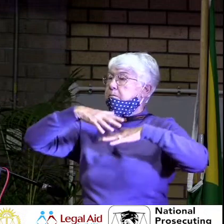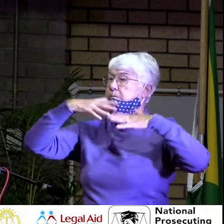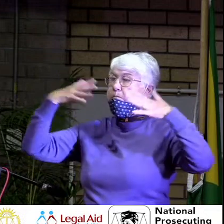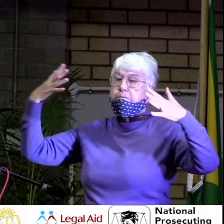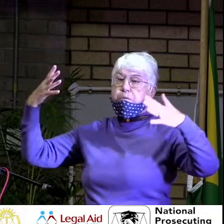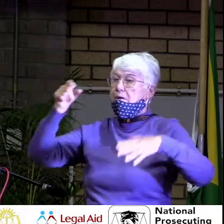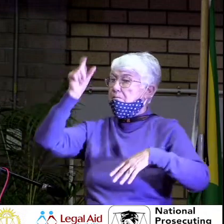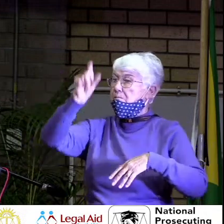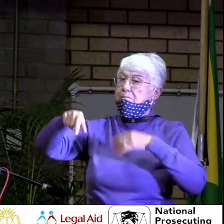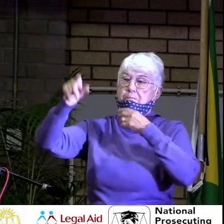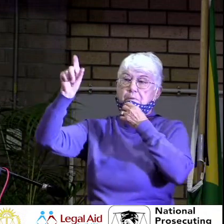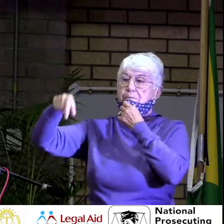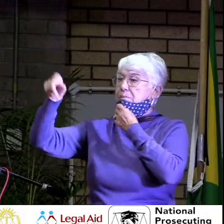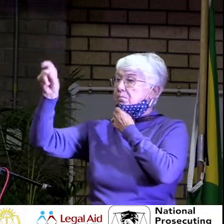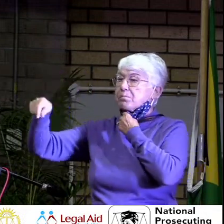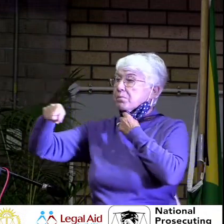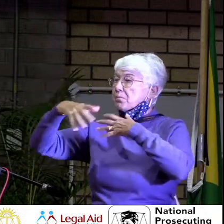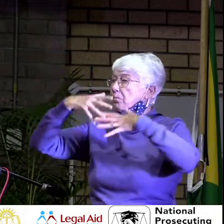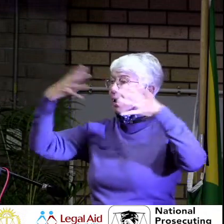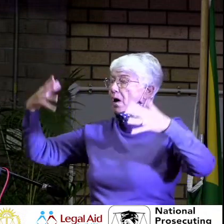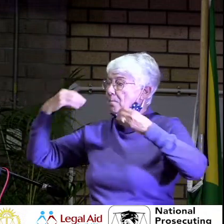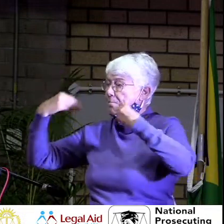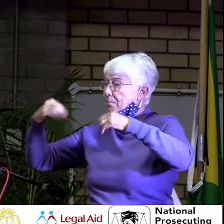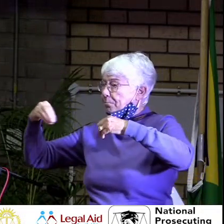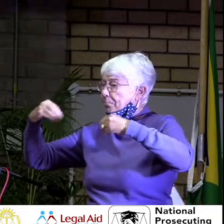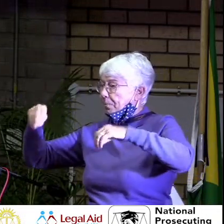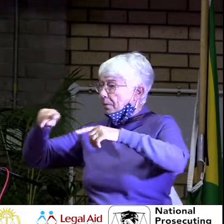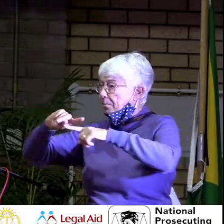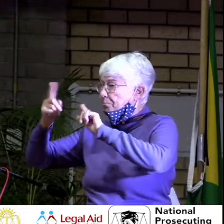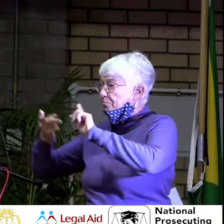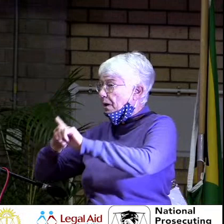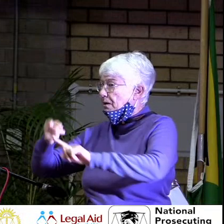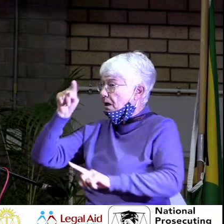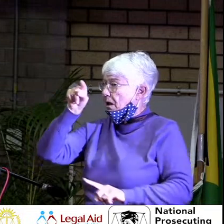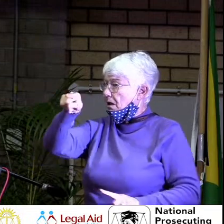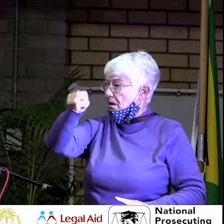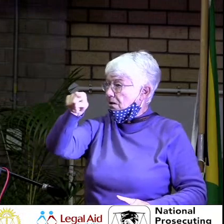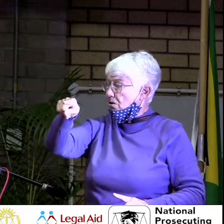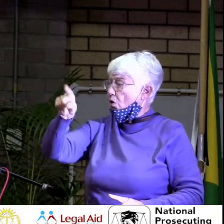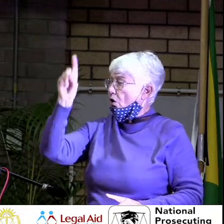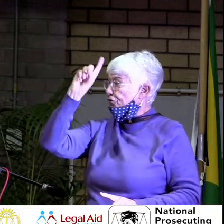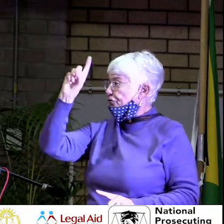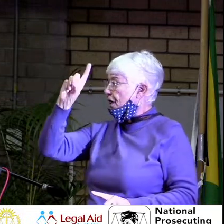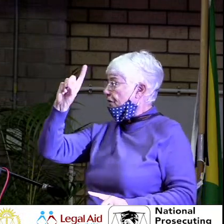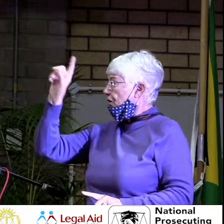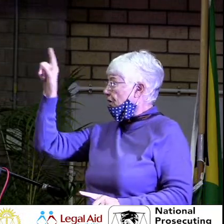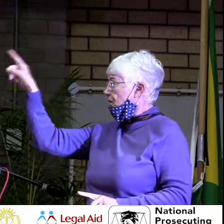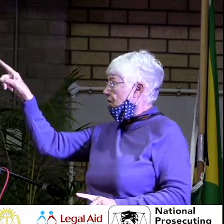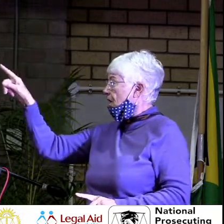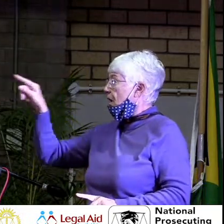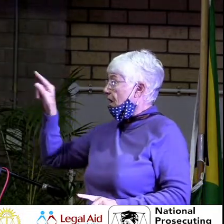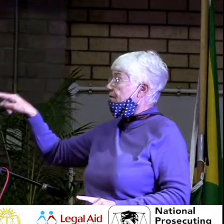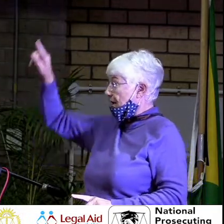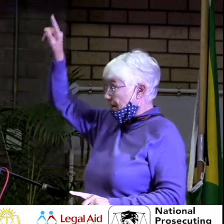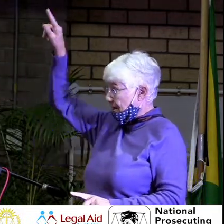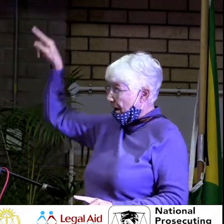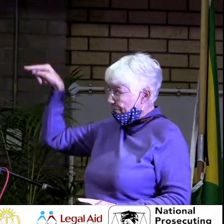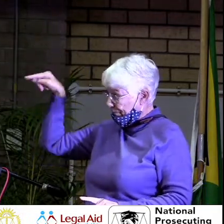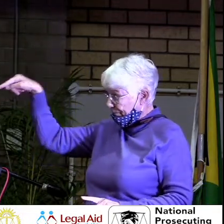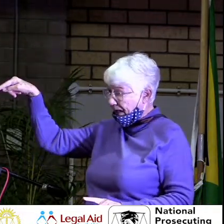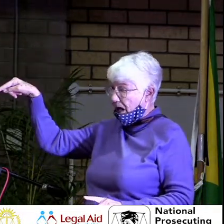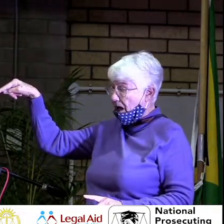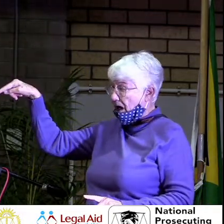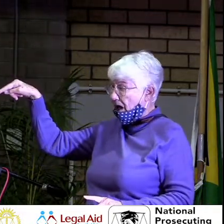across the street every Tuesday and Thursday behind the SAPS office. We come there, we sit in containers, we don't